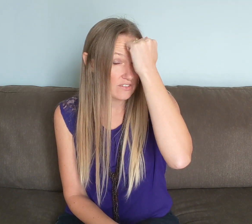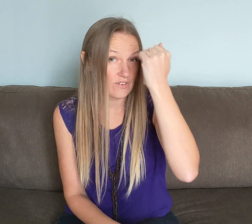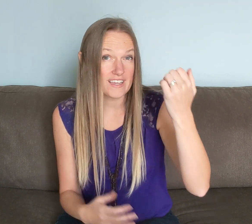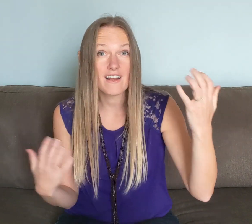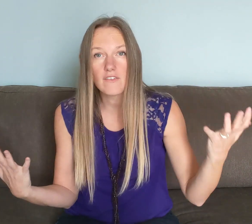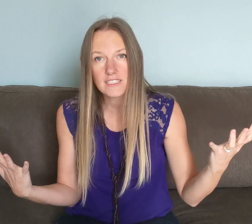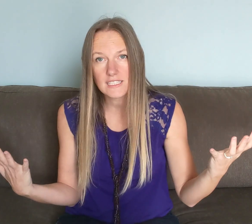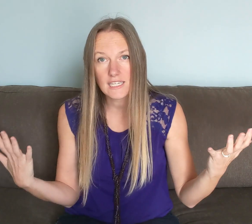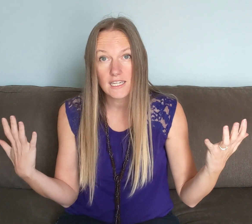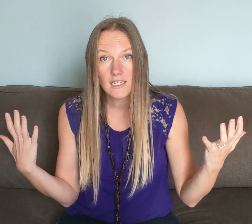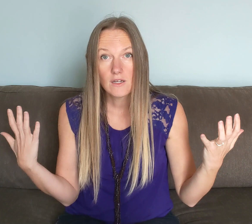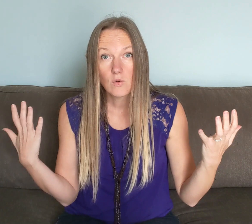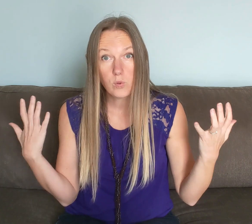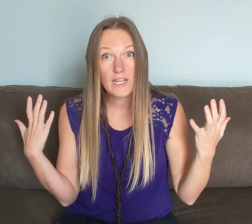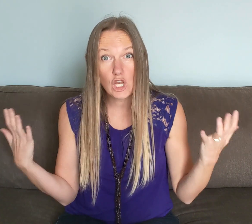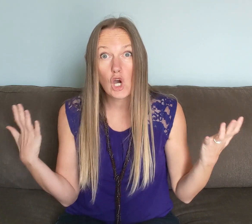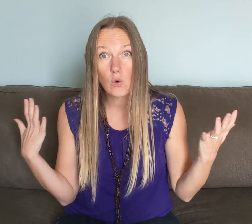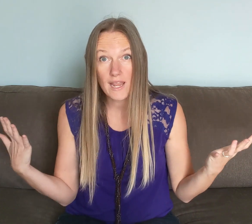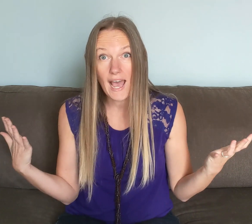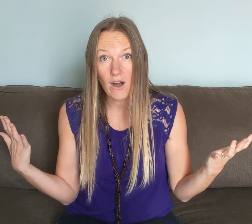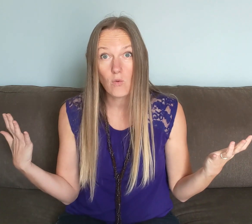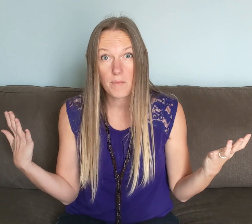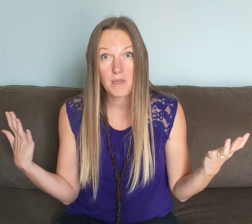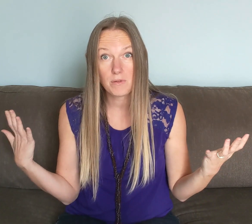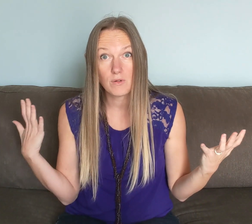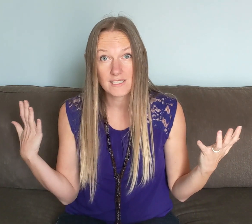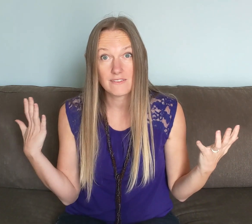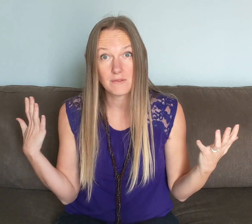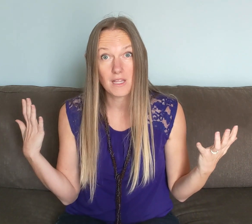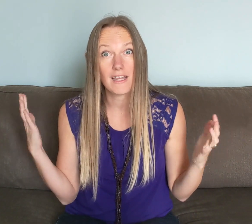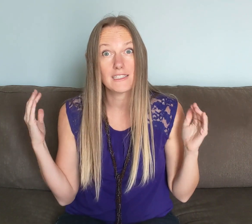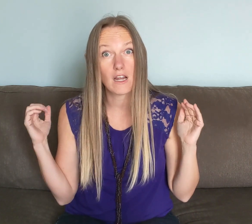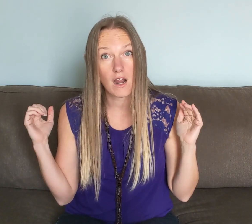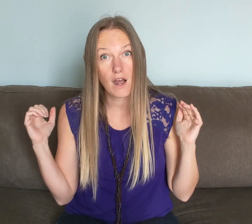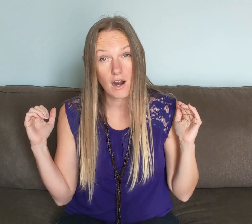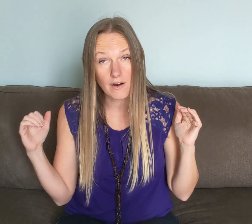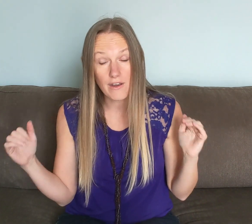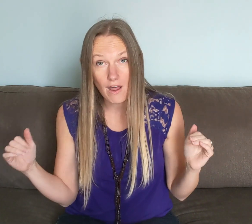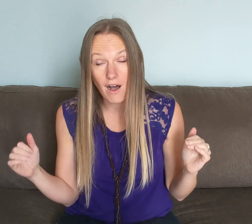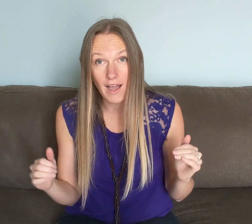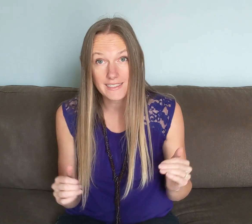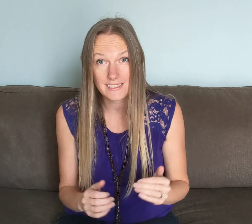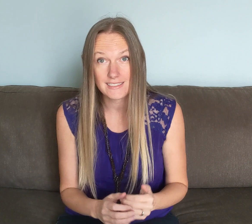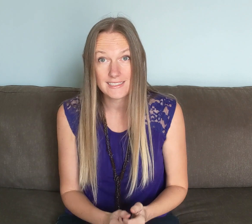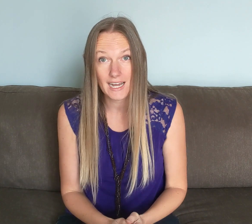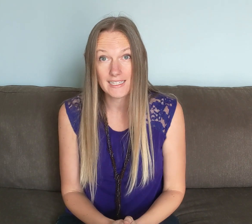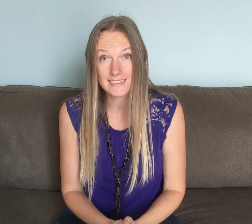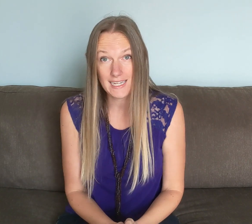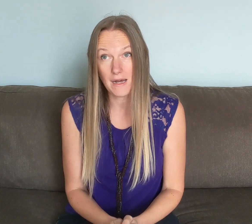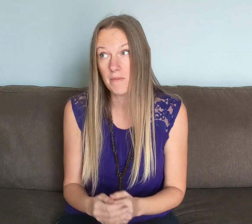your forehead. Obviously, we know now that people who are deaf and blind are not dumb,